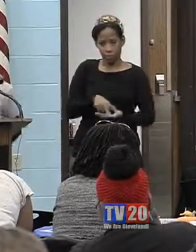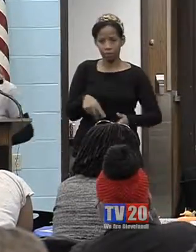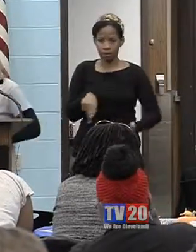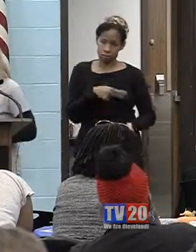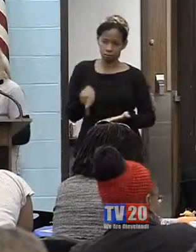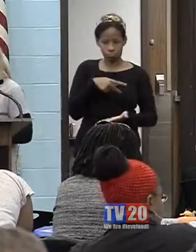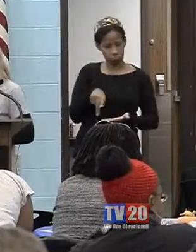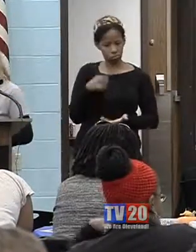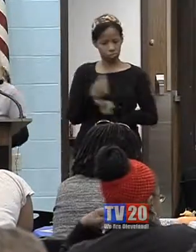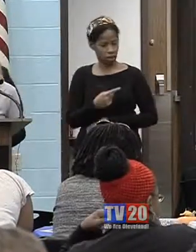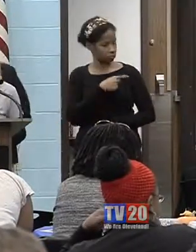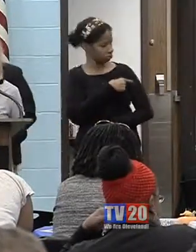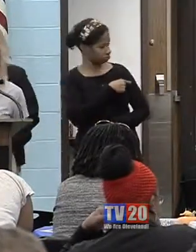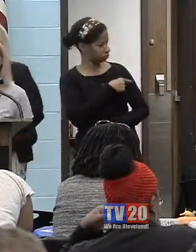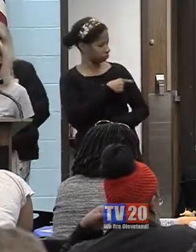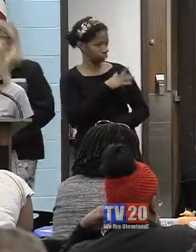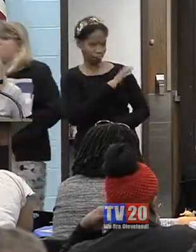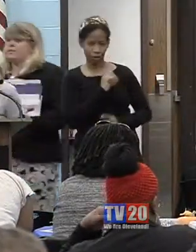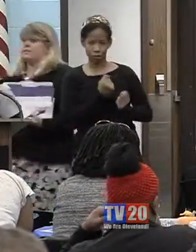dance.